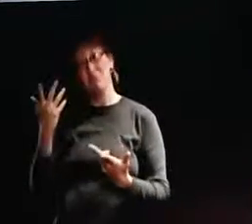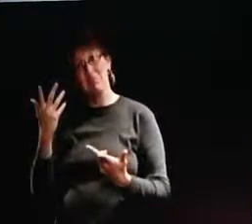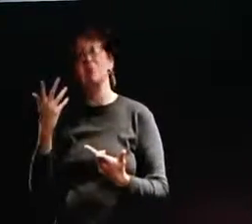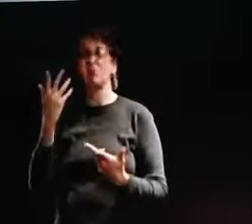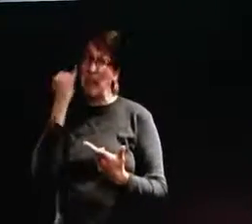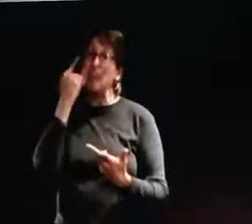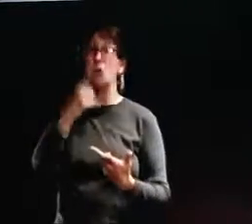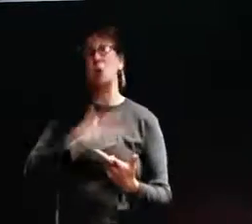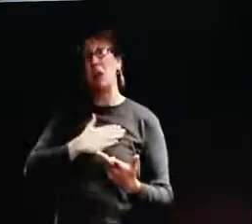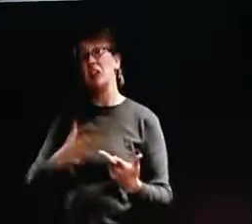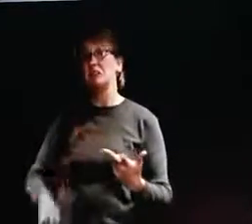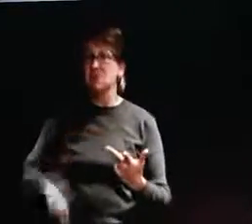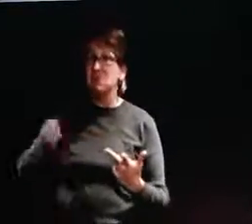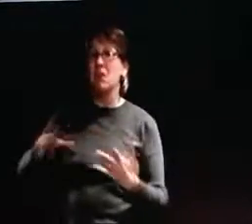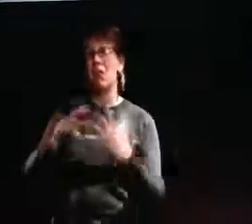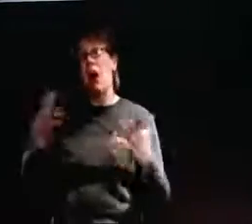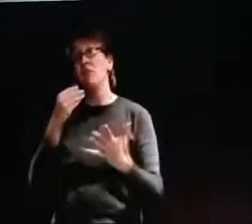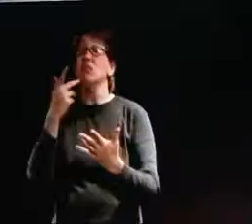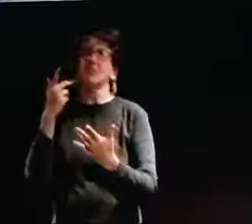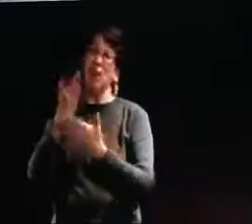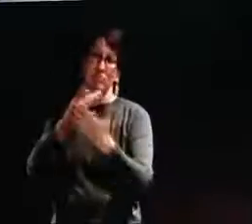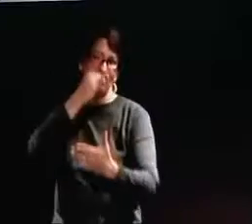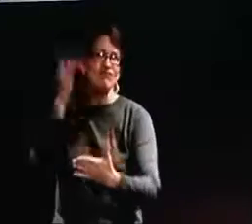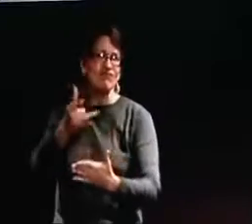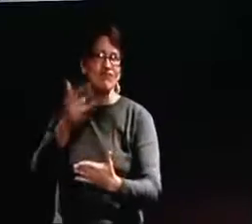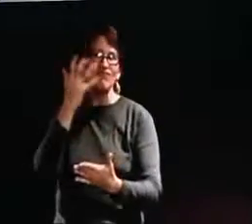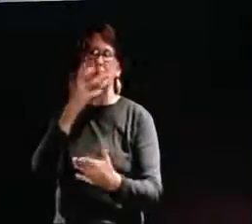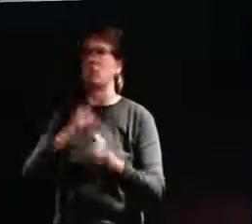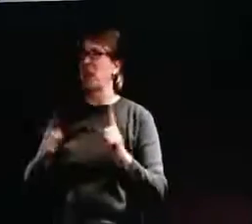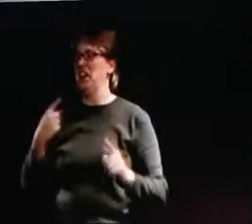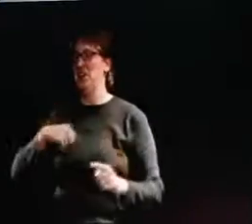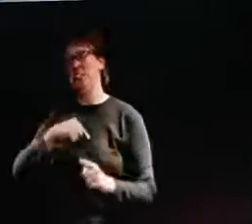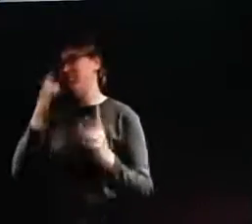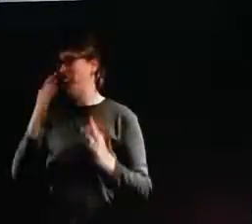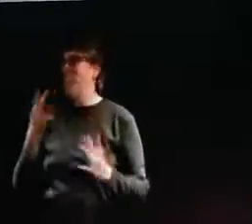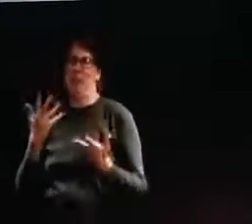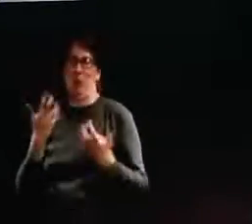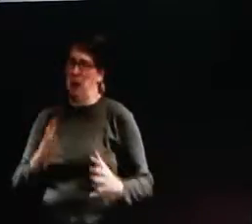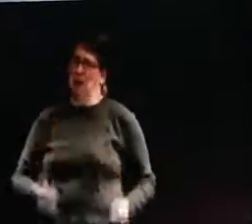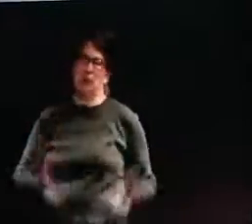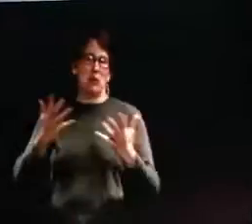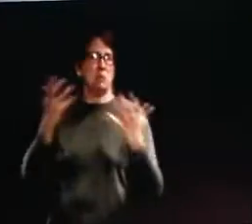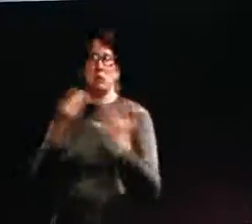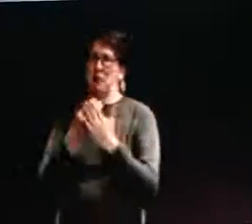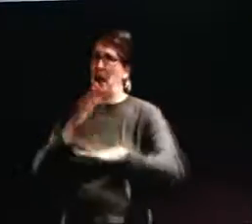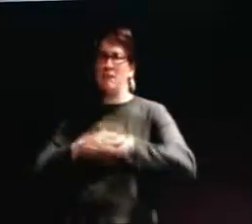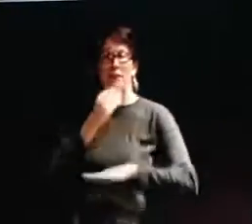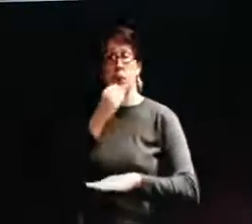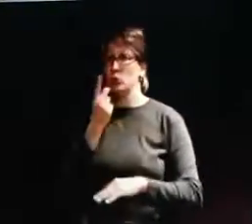itself, there are some dehydrated, some dried food that you could purchase. It's pretty expensive